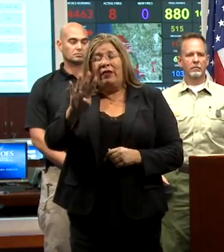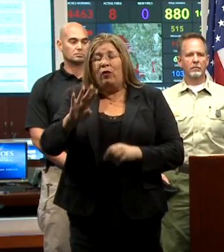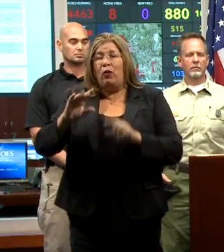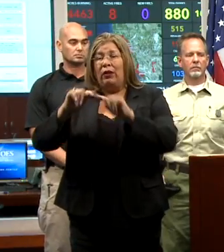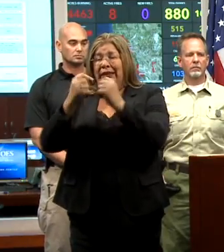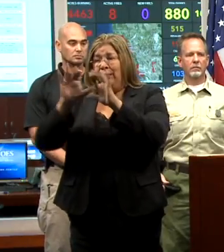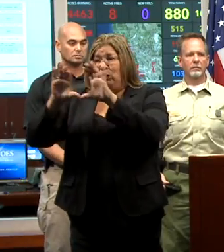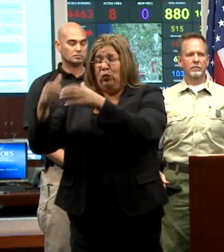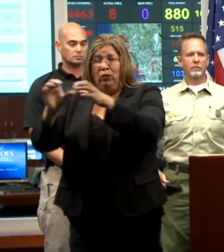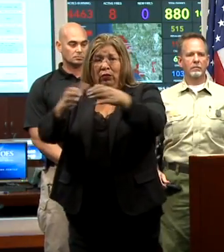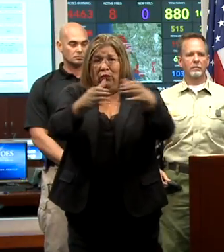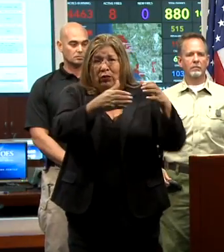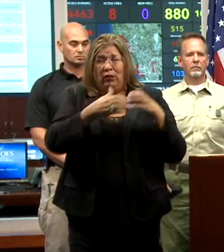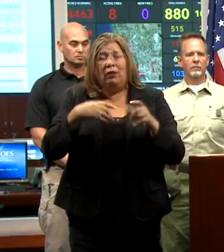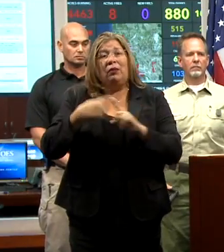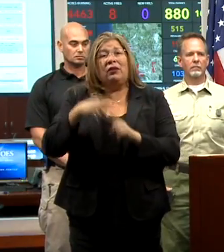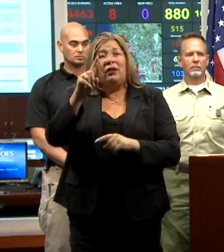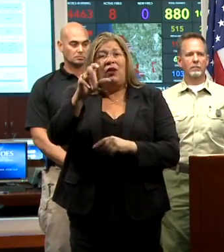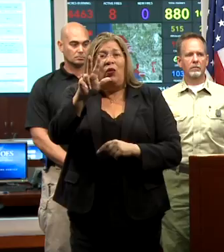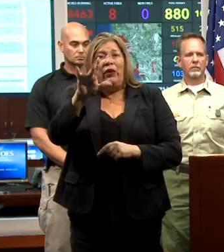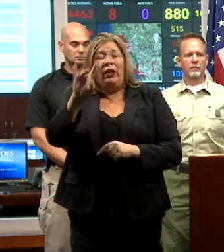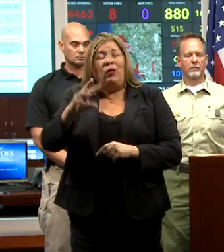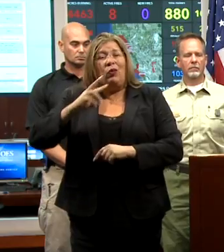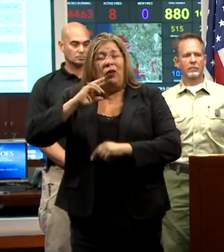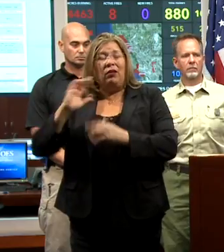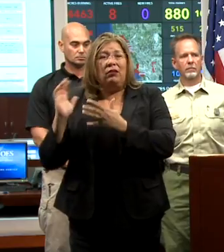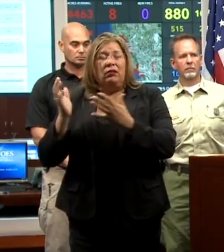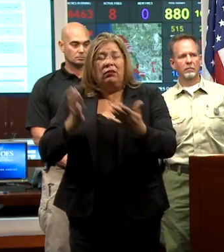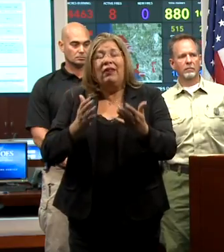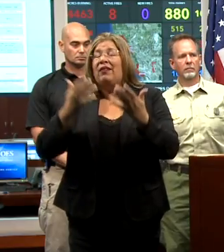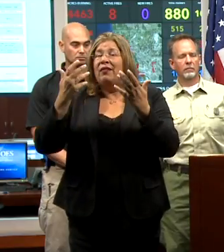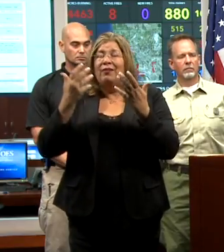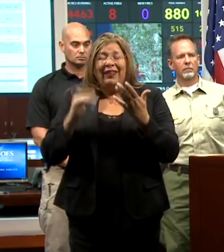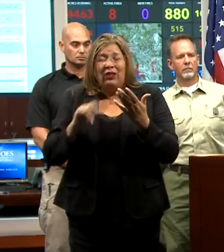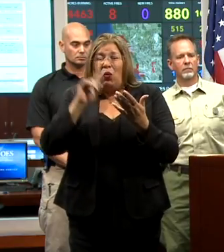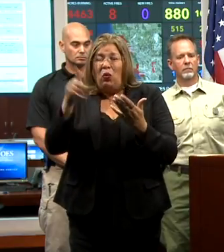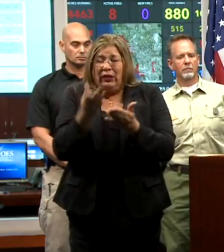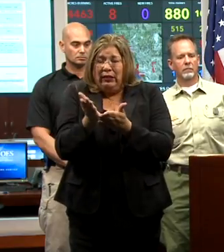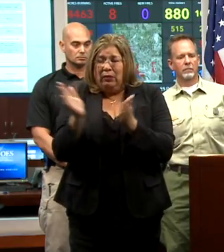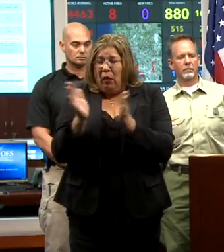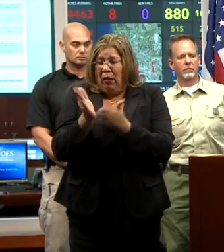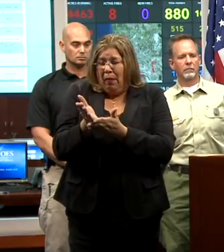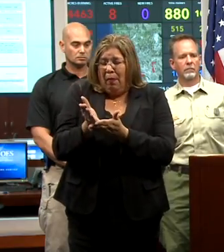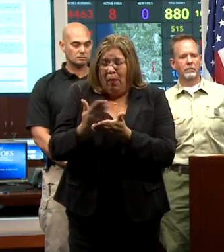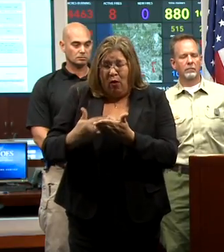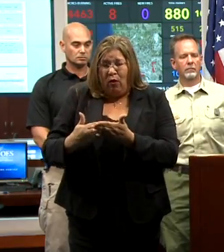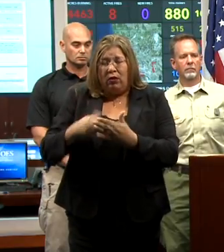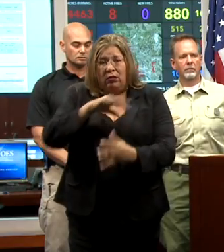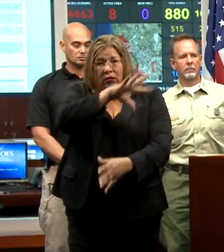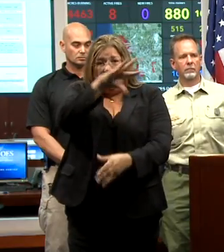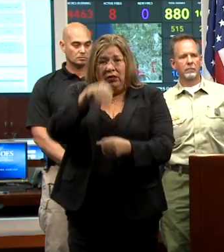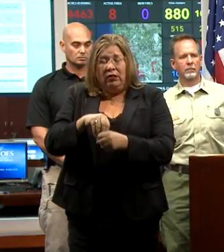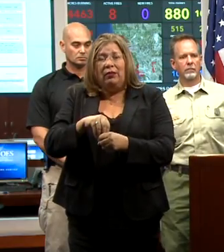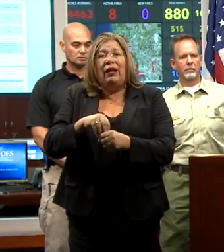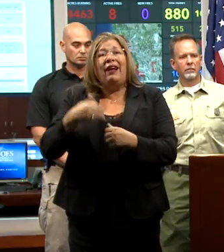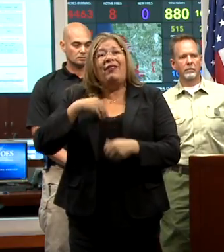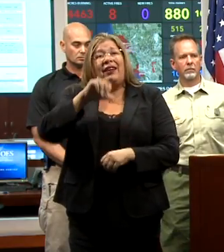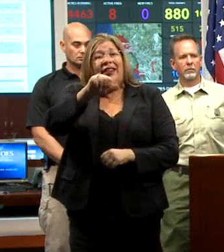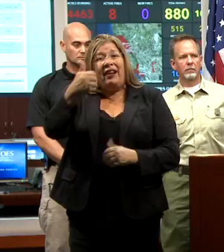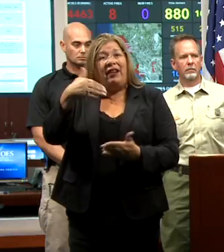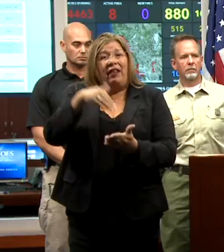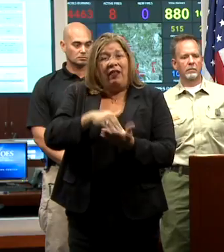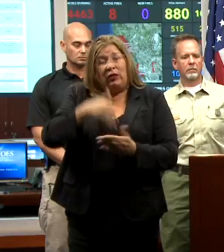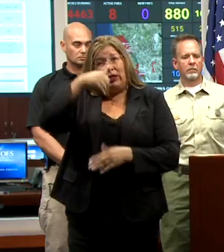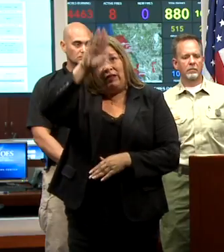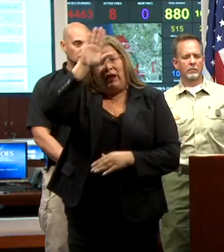crews, and 138 water tenders is just a portion of what makes up over the 10,000 firefighters that are